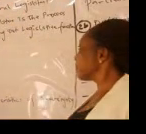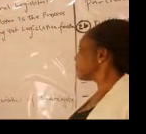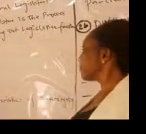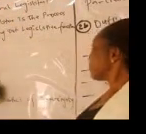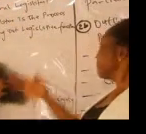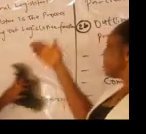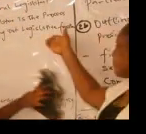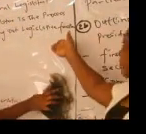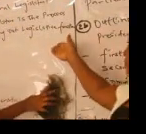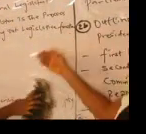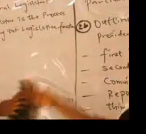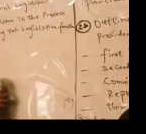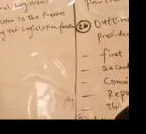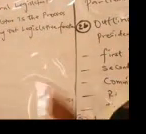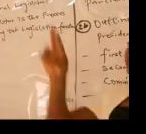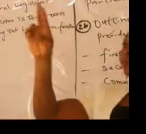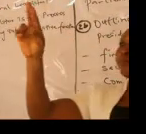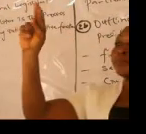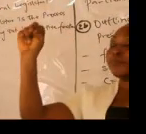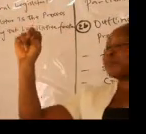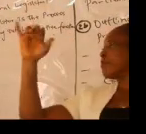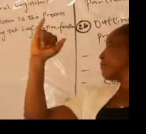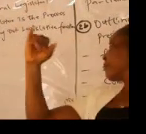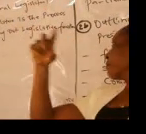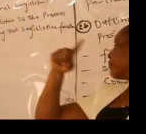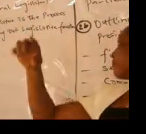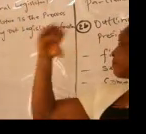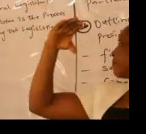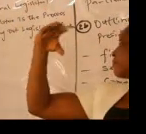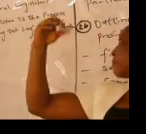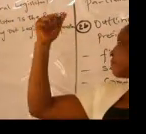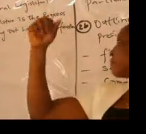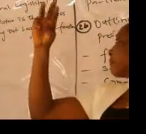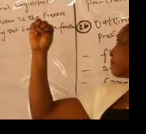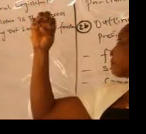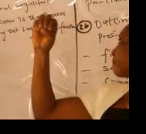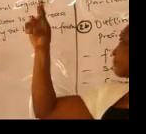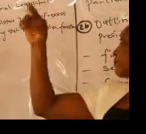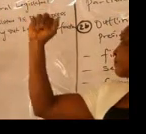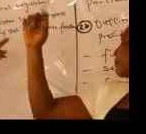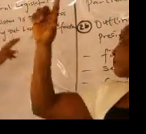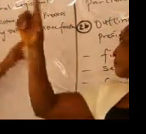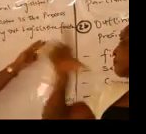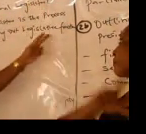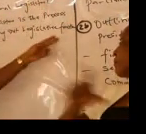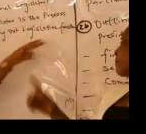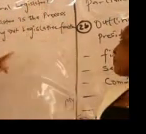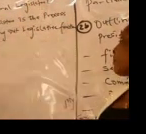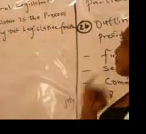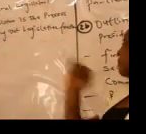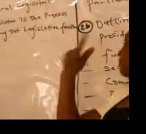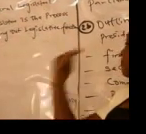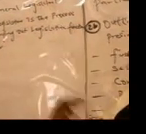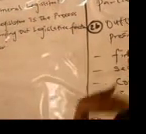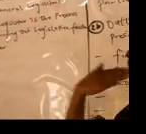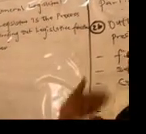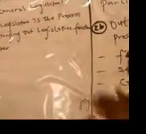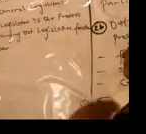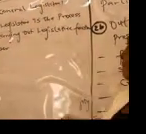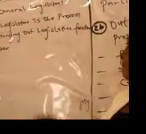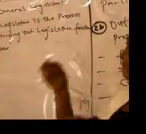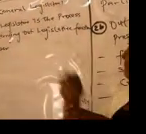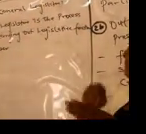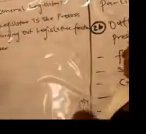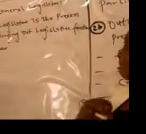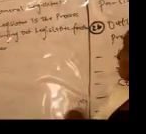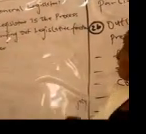He said unicameral legislature is the process or act of carrying out legislative function